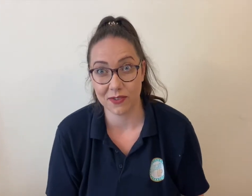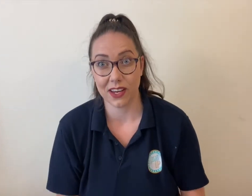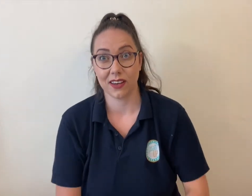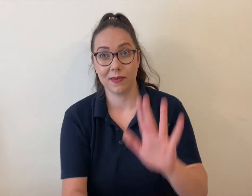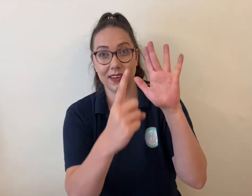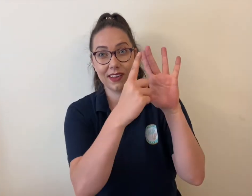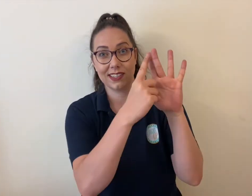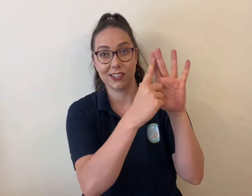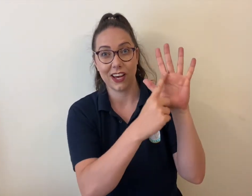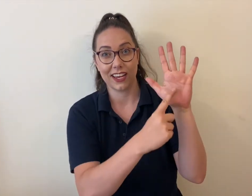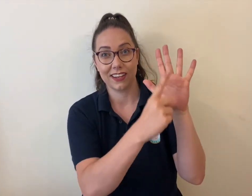Jacob. It's